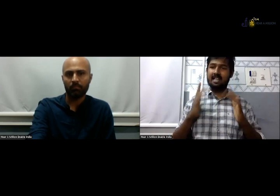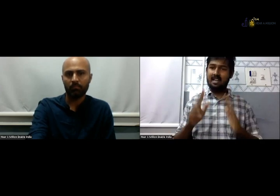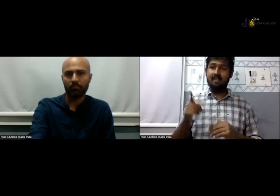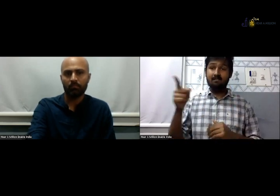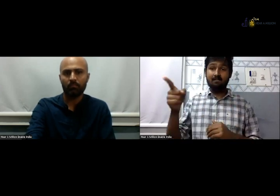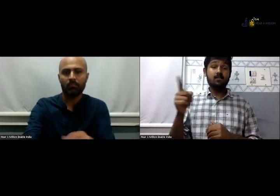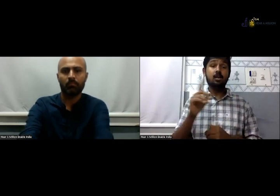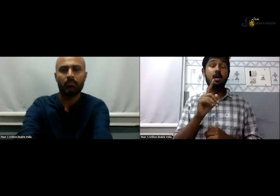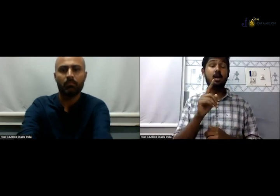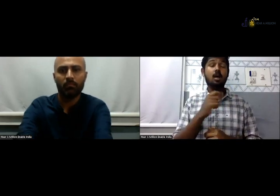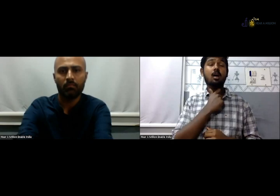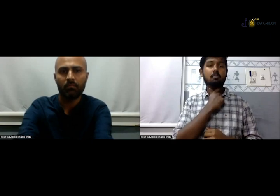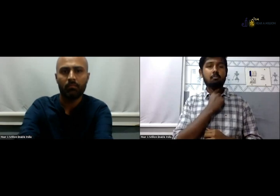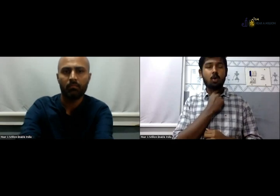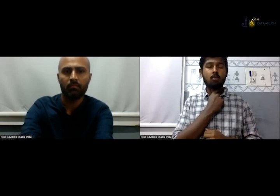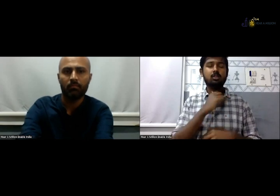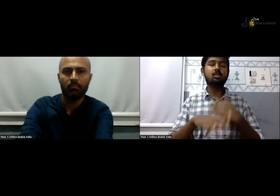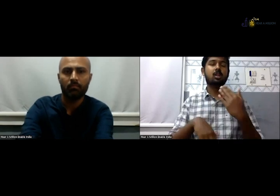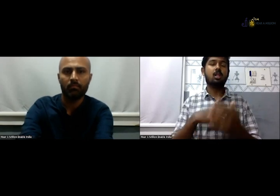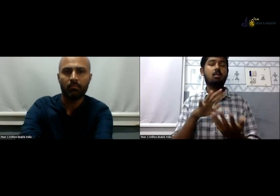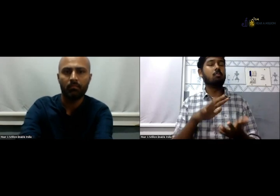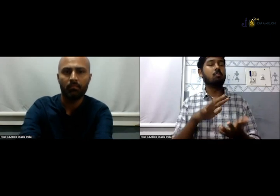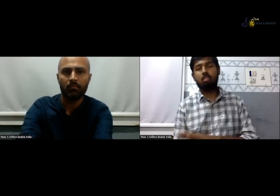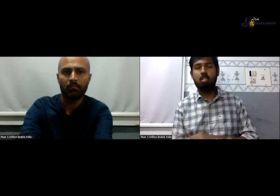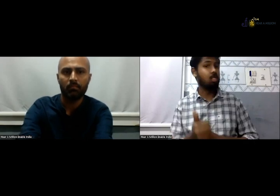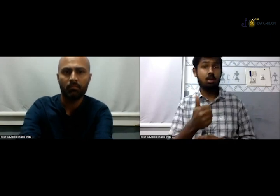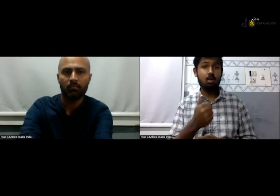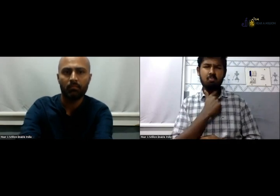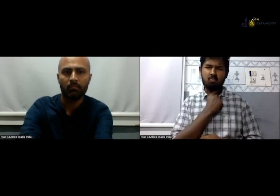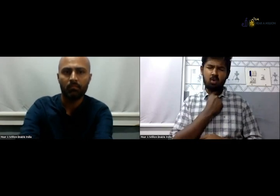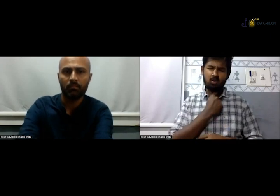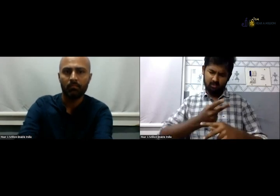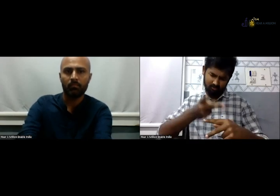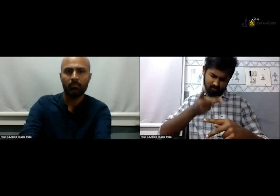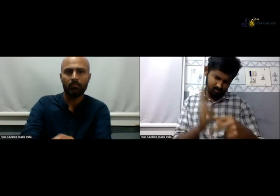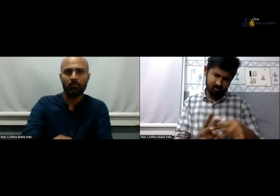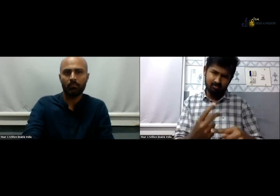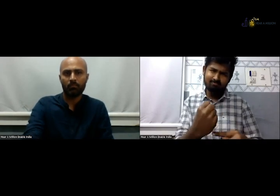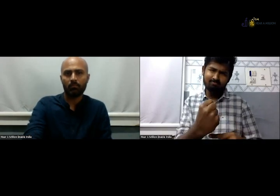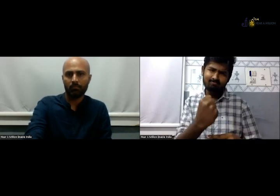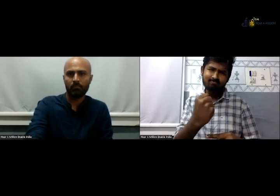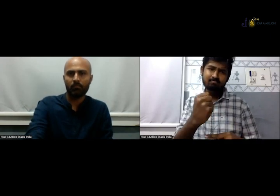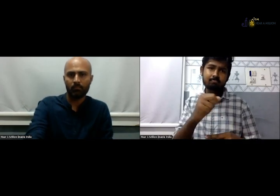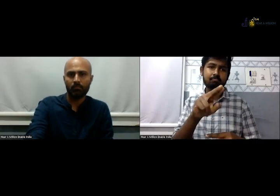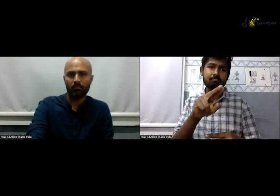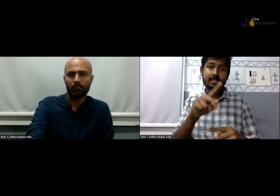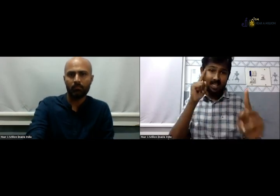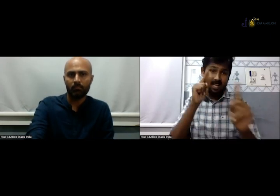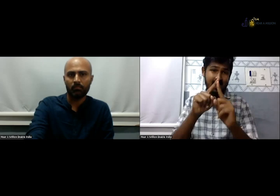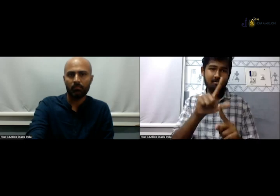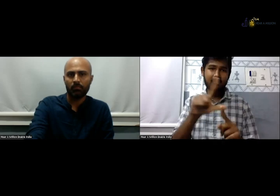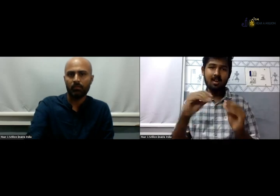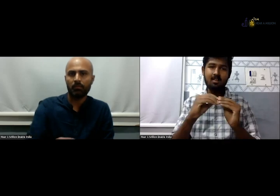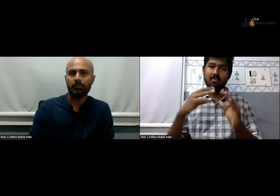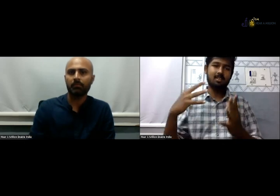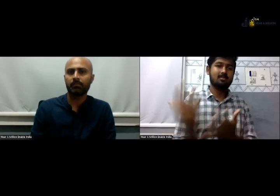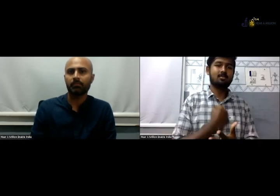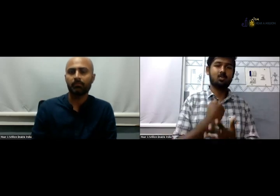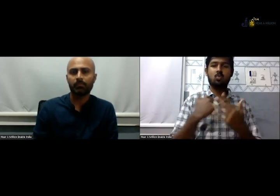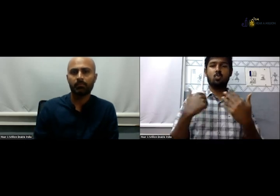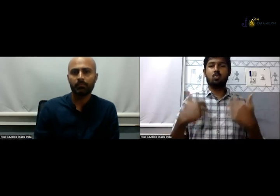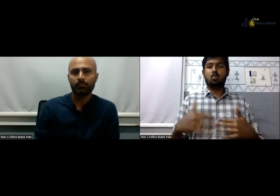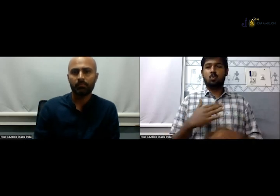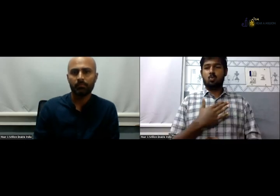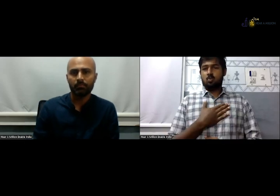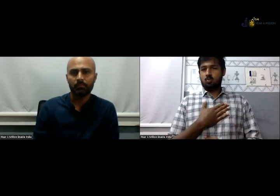very passionate, very inspirational person for the deaf people. She had so many commitments, that she was about to do for deaf